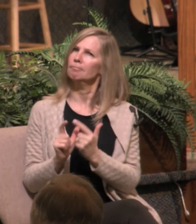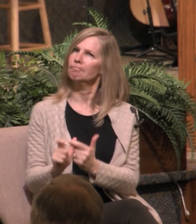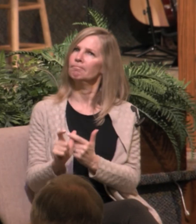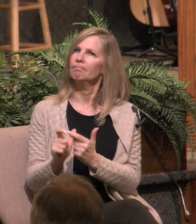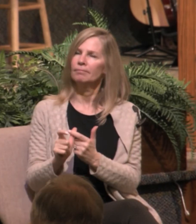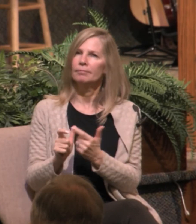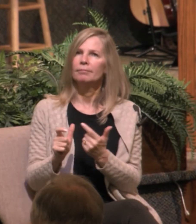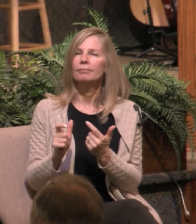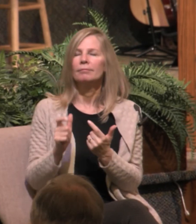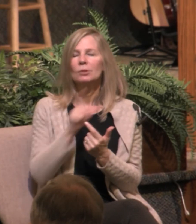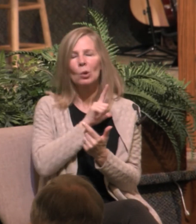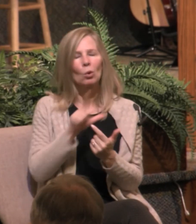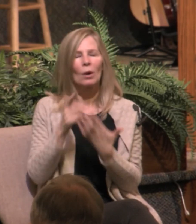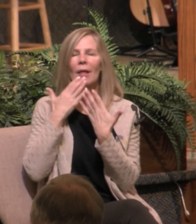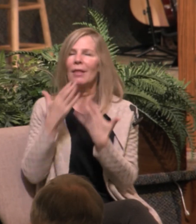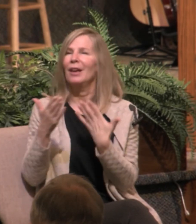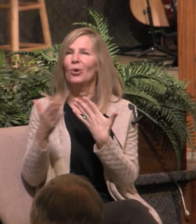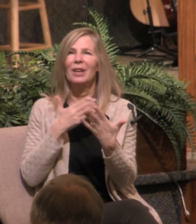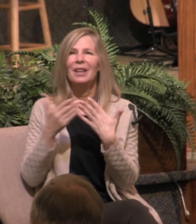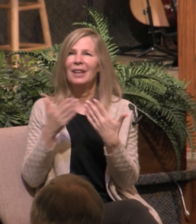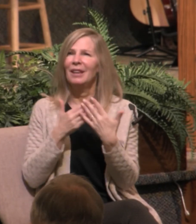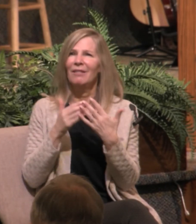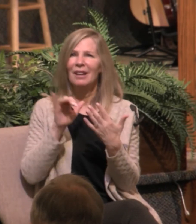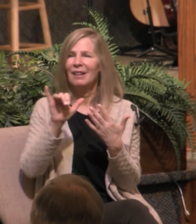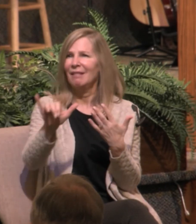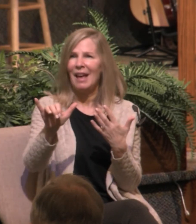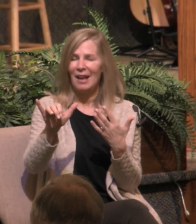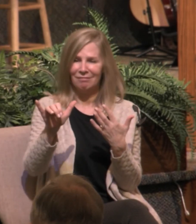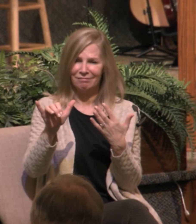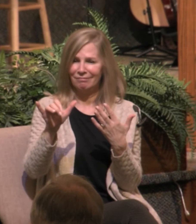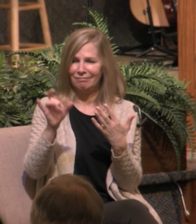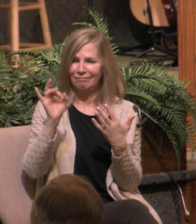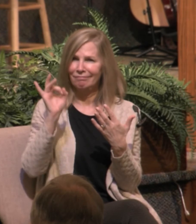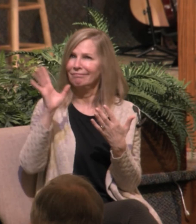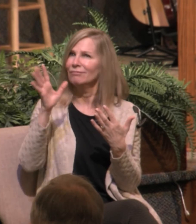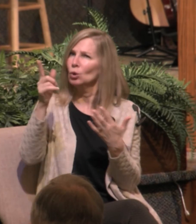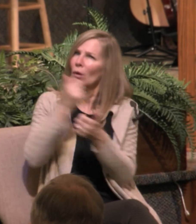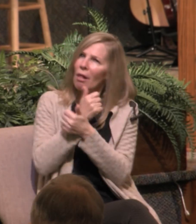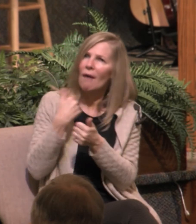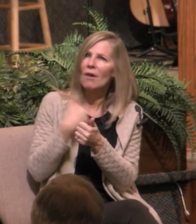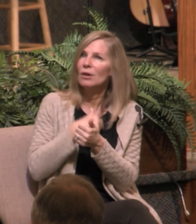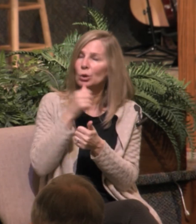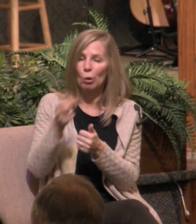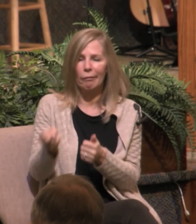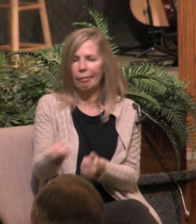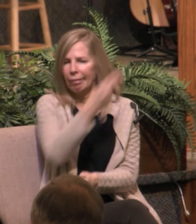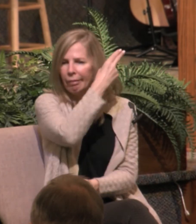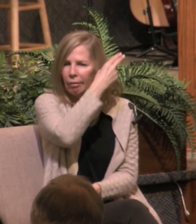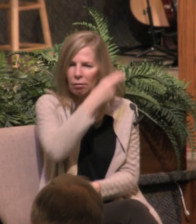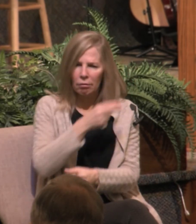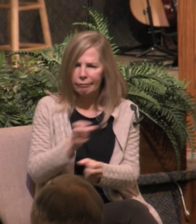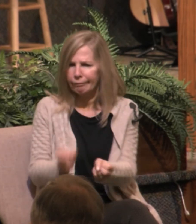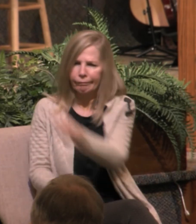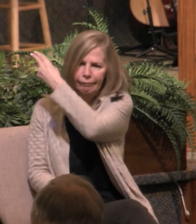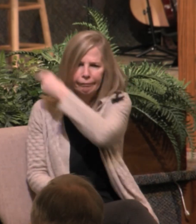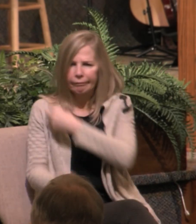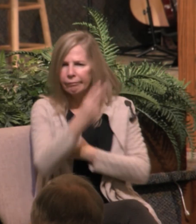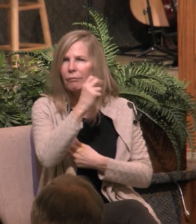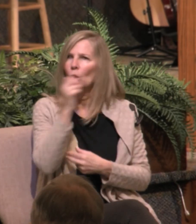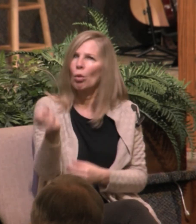Lord, I thank you that even in those times you love us. You don't throw us away.